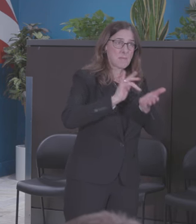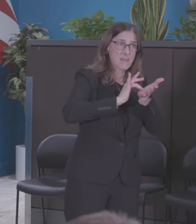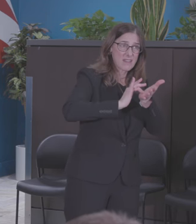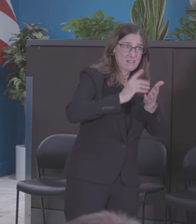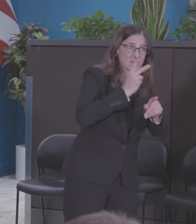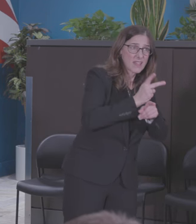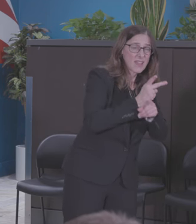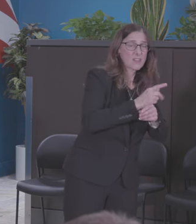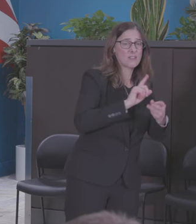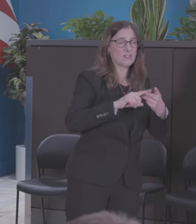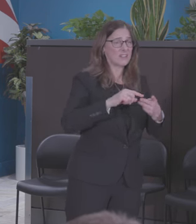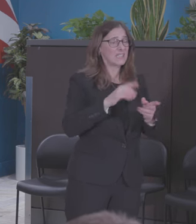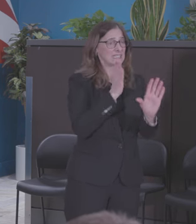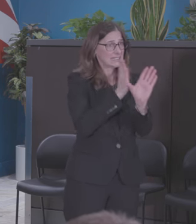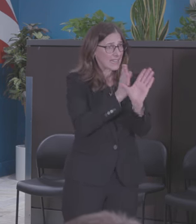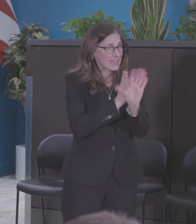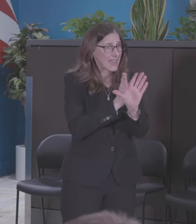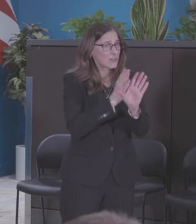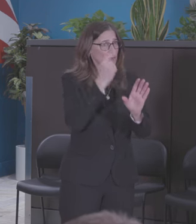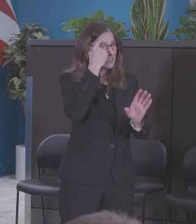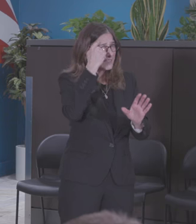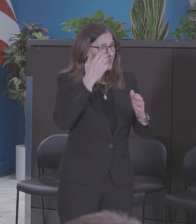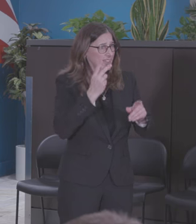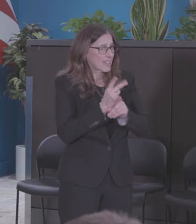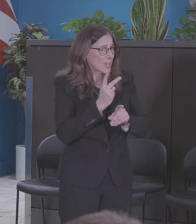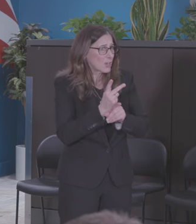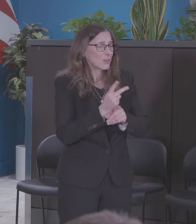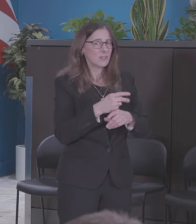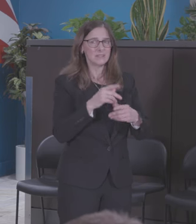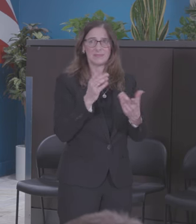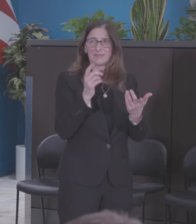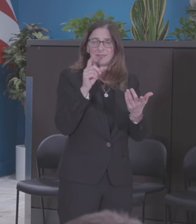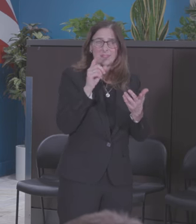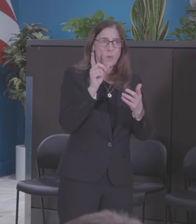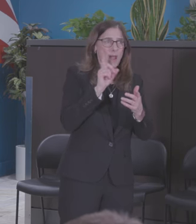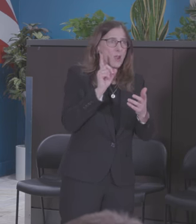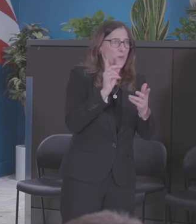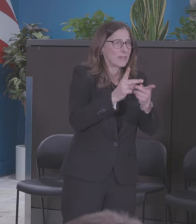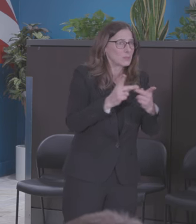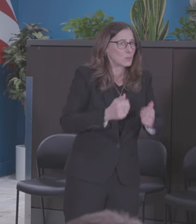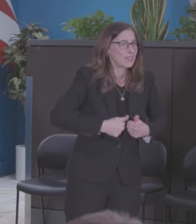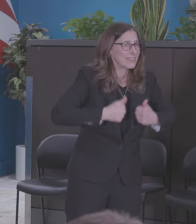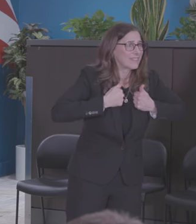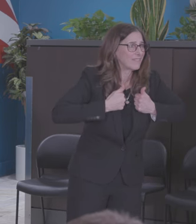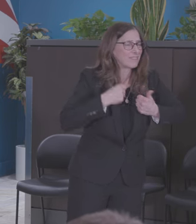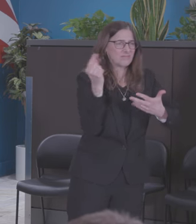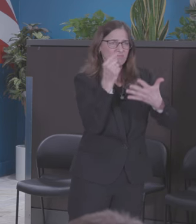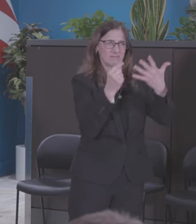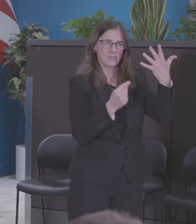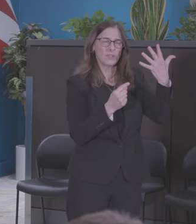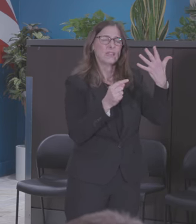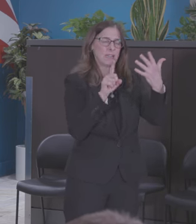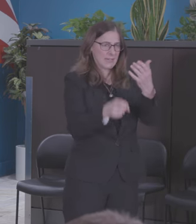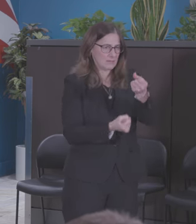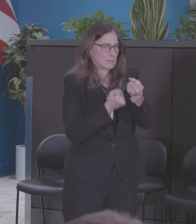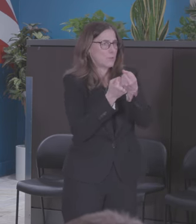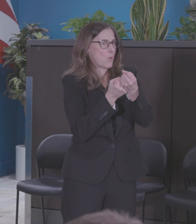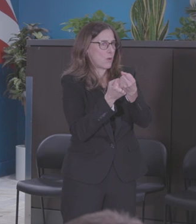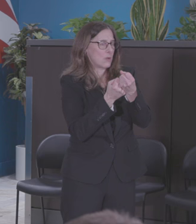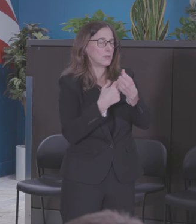need a place to live in many instances. And again, I'm just so grateful that that our leadership here at the state